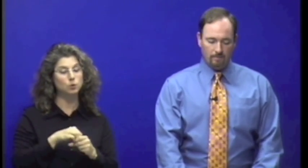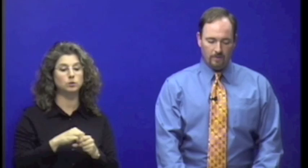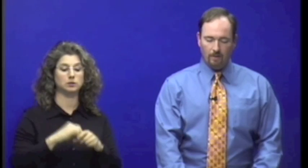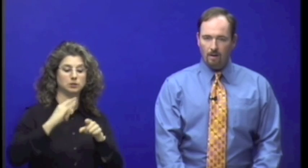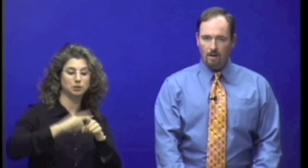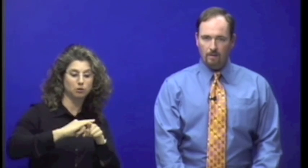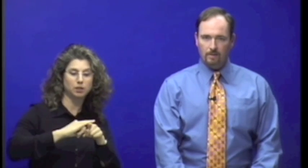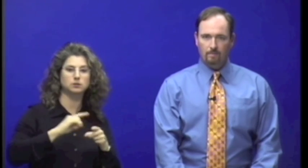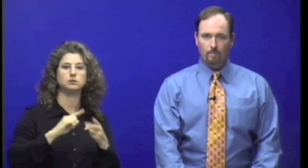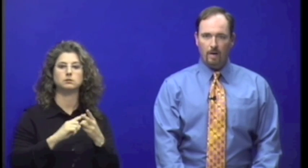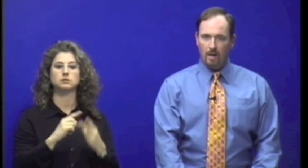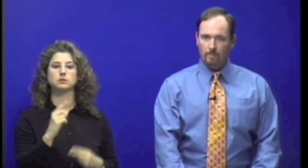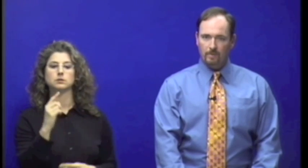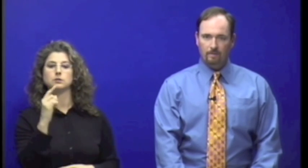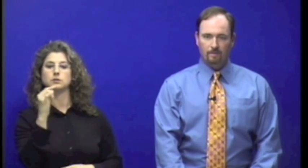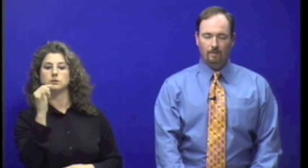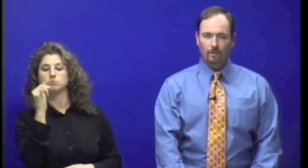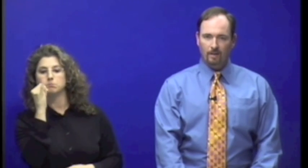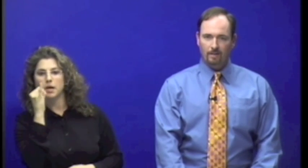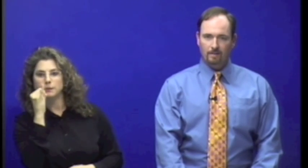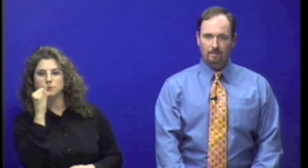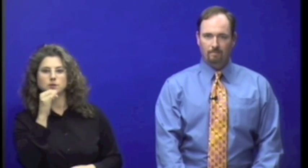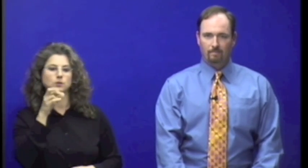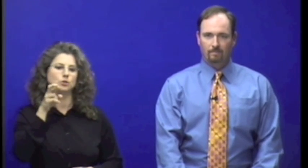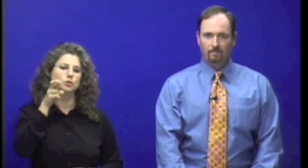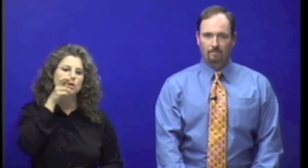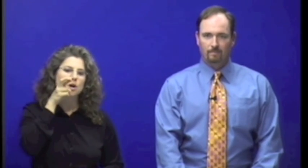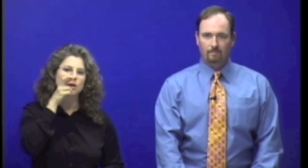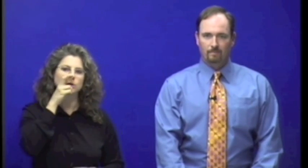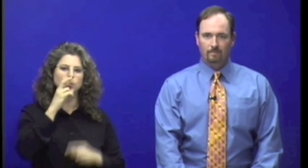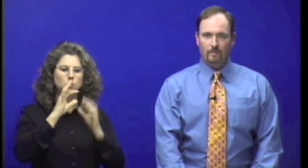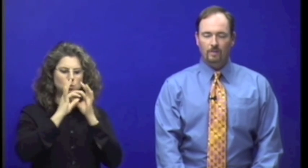cigarettes, cigars, pipes, hookahs,